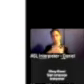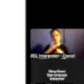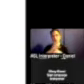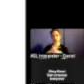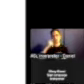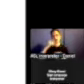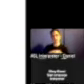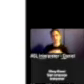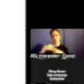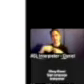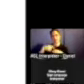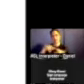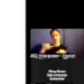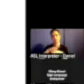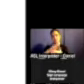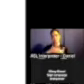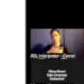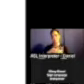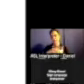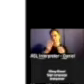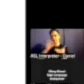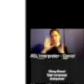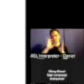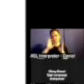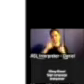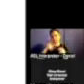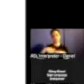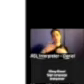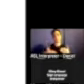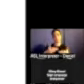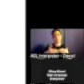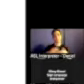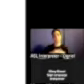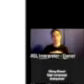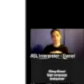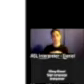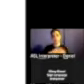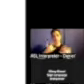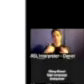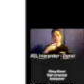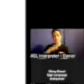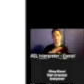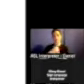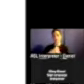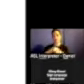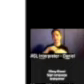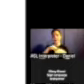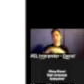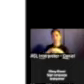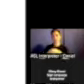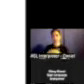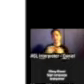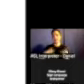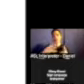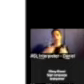way you will be listening to our interpreters. Thank you. Welcome. NRCDV is committed to creating accessible and multilingual